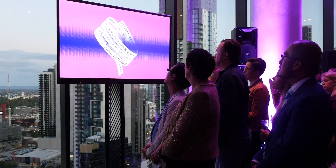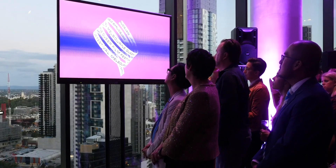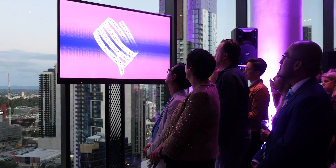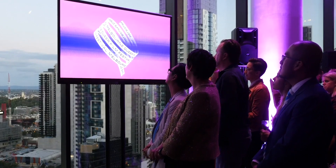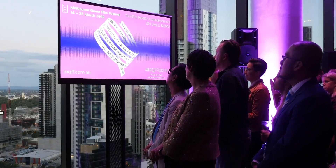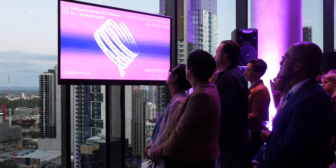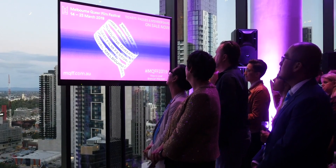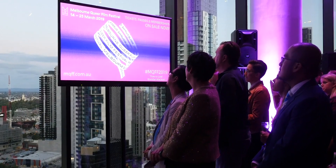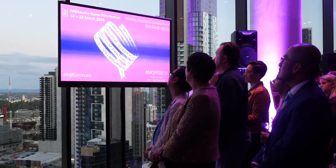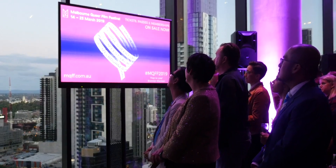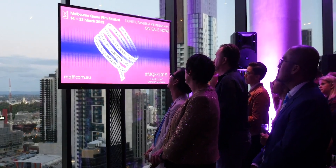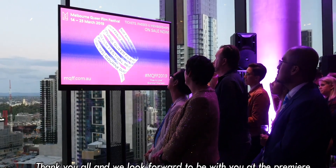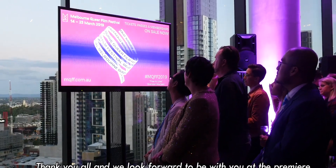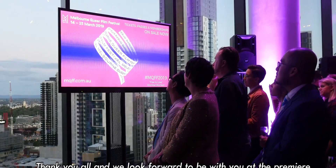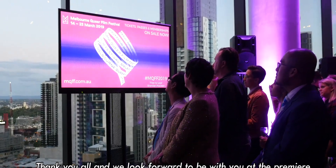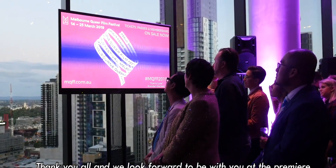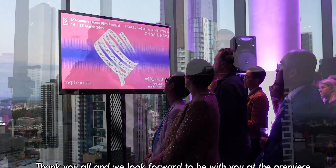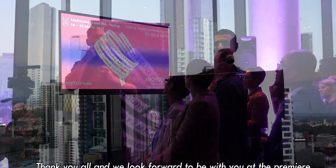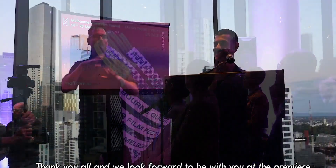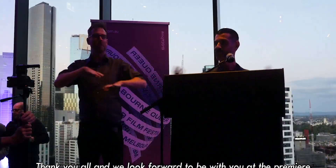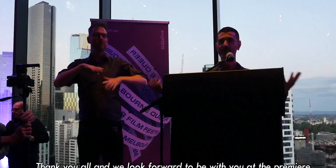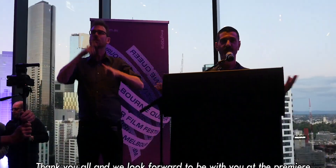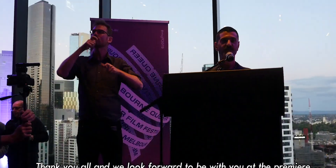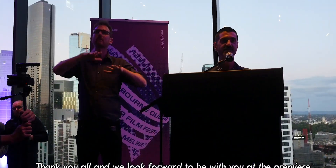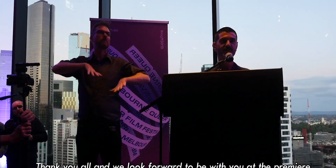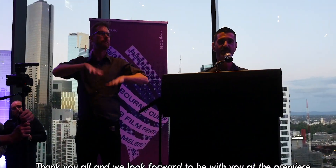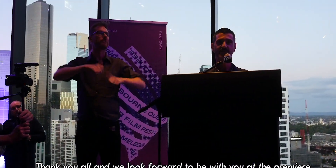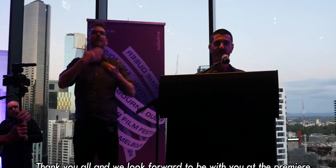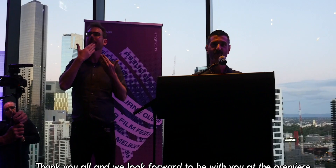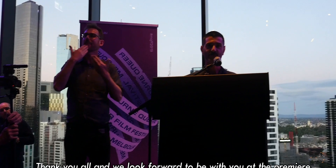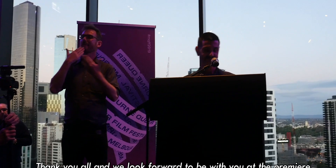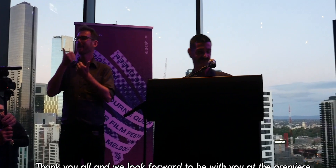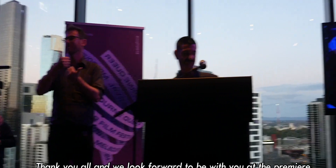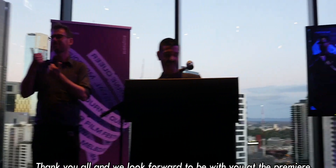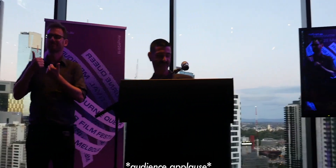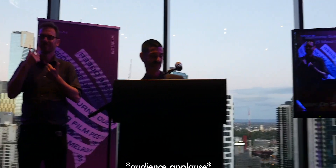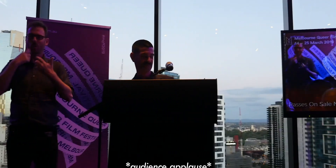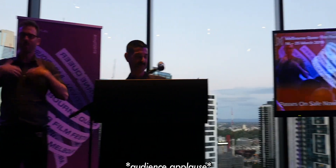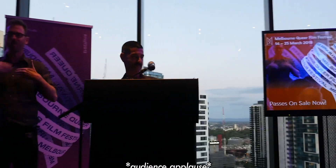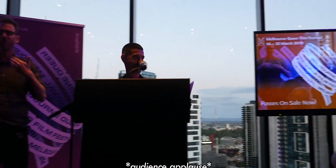Thank you all, and I really look forward to hearing what you think of the program.